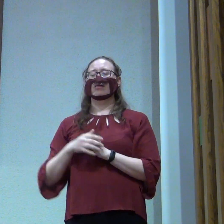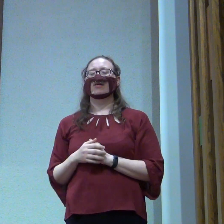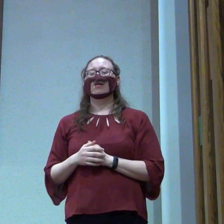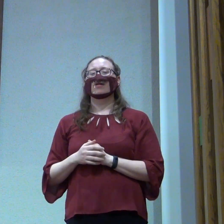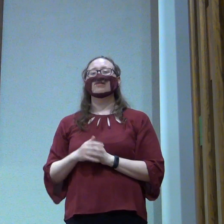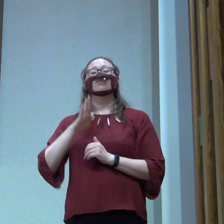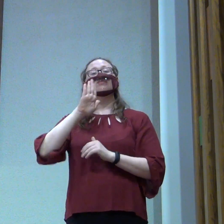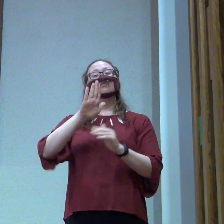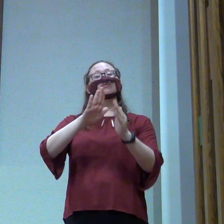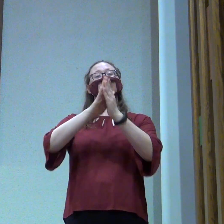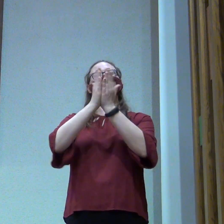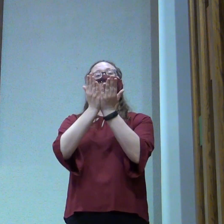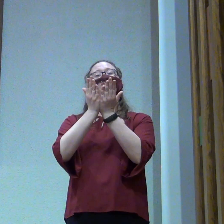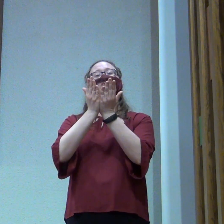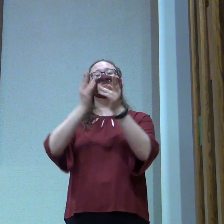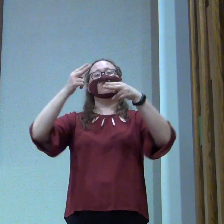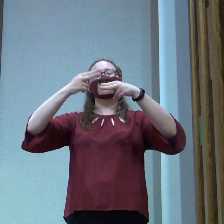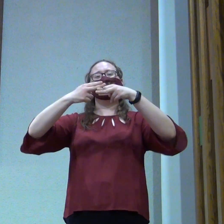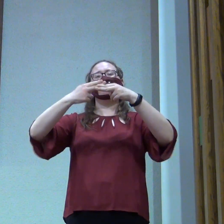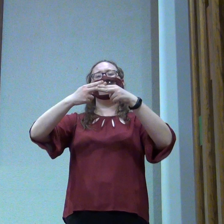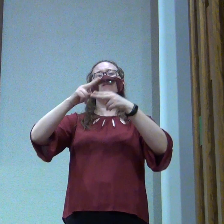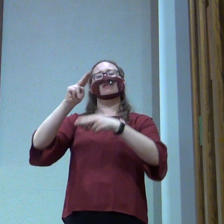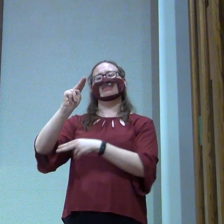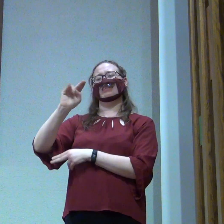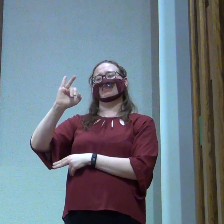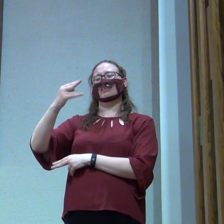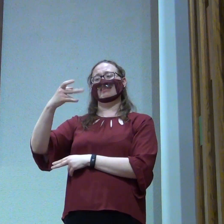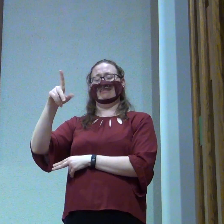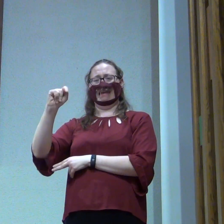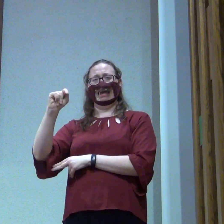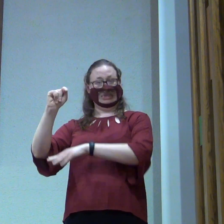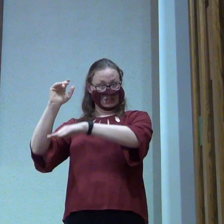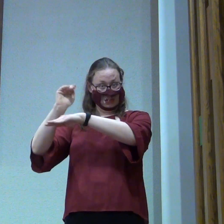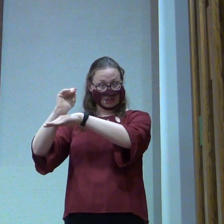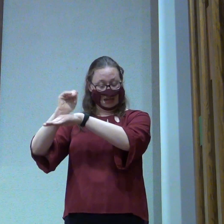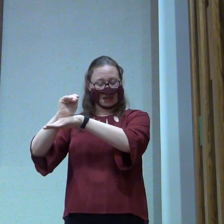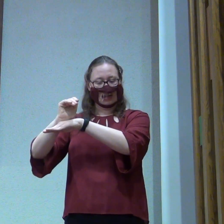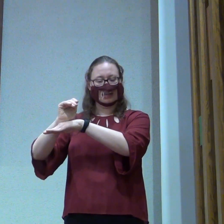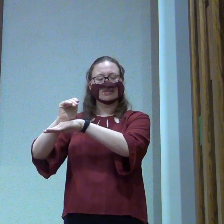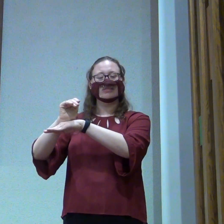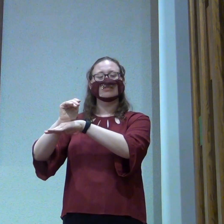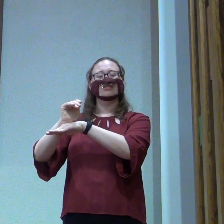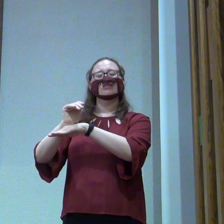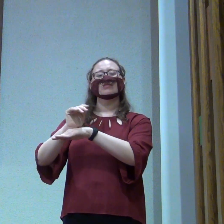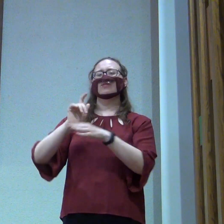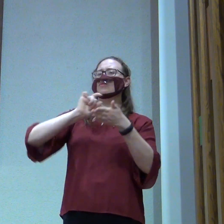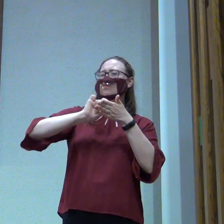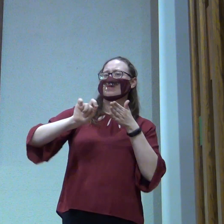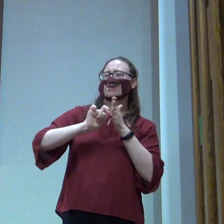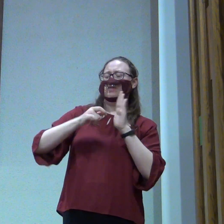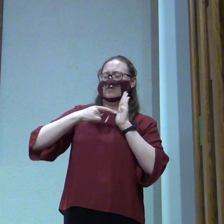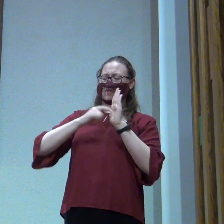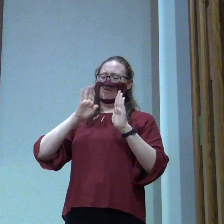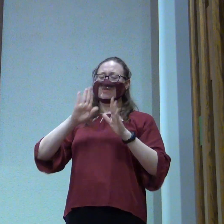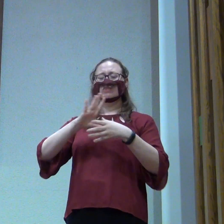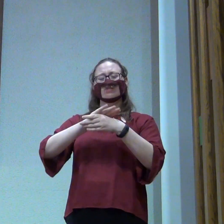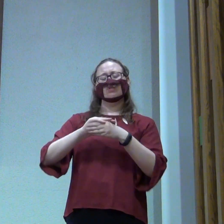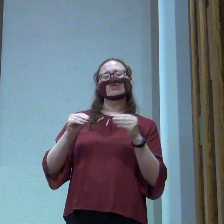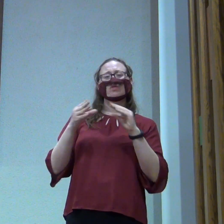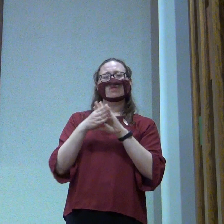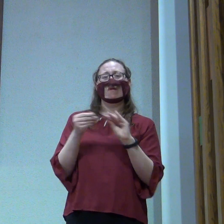And his book, Night, is his own story of being taken from his